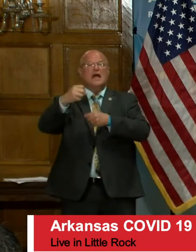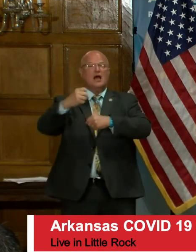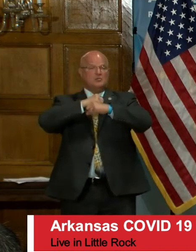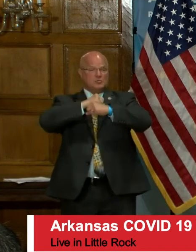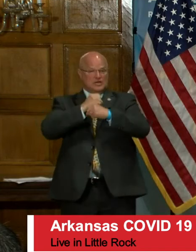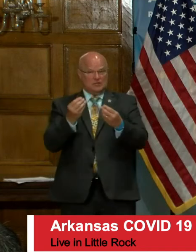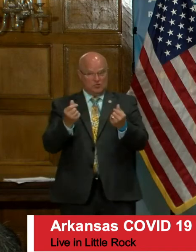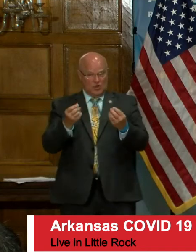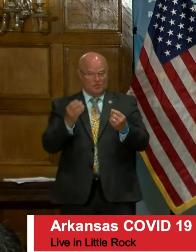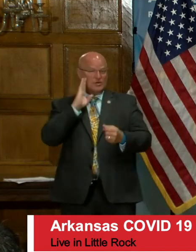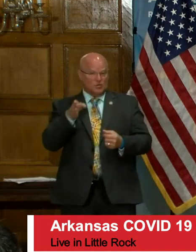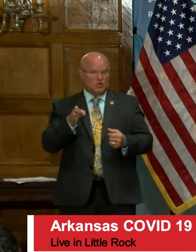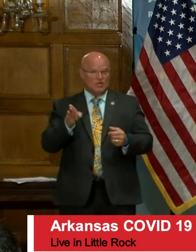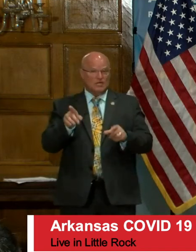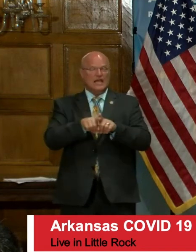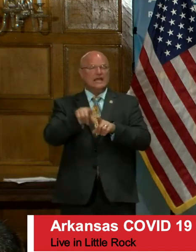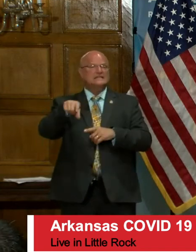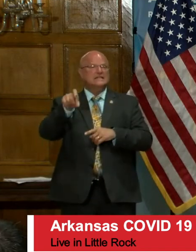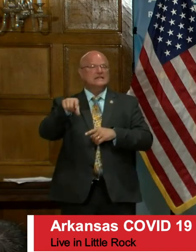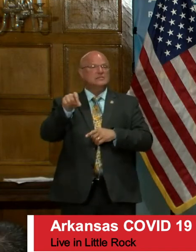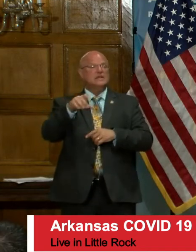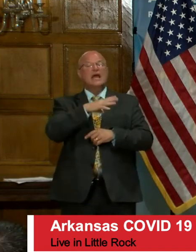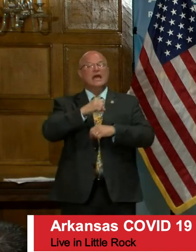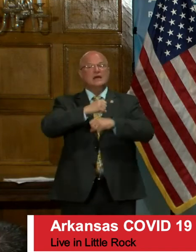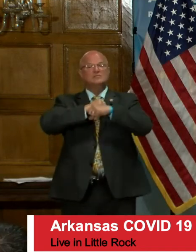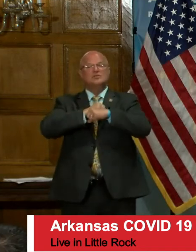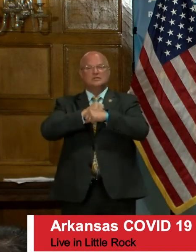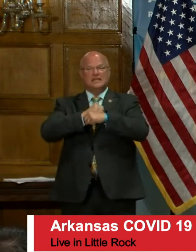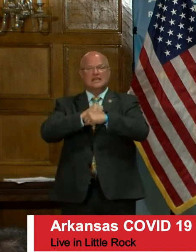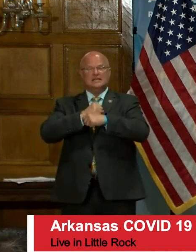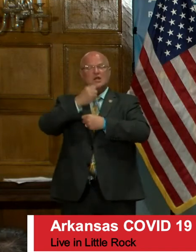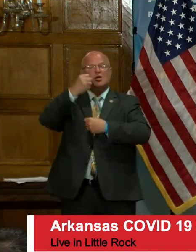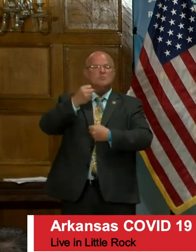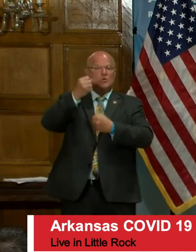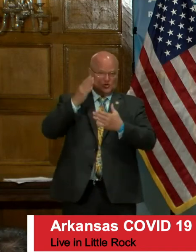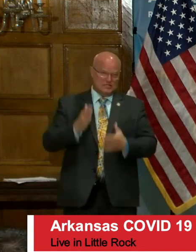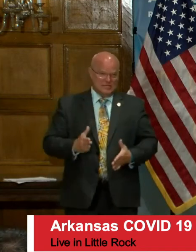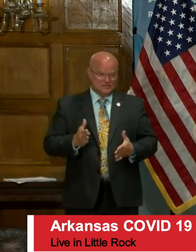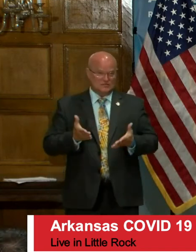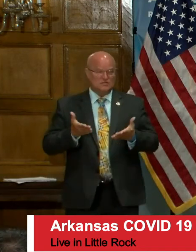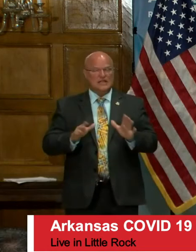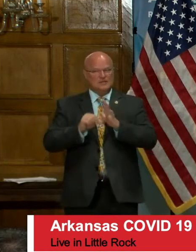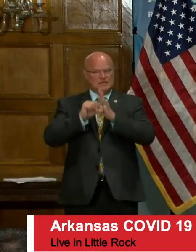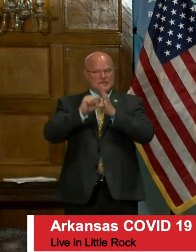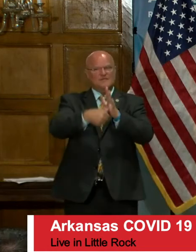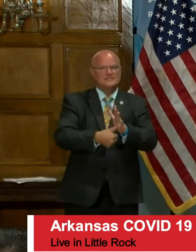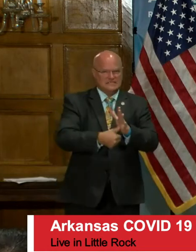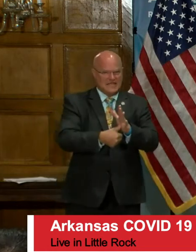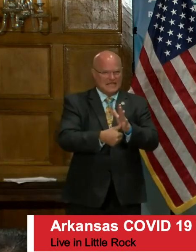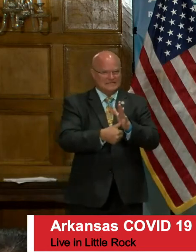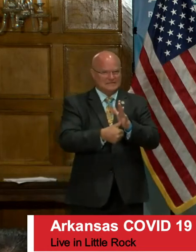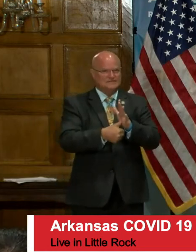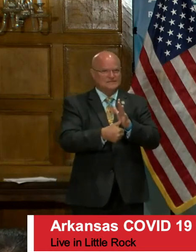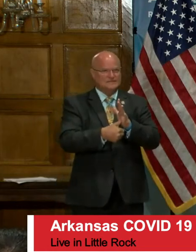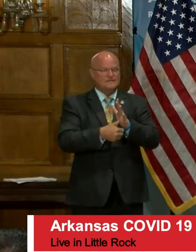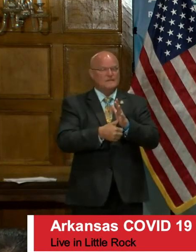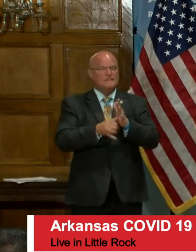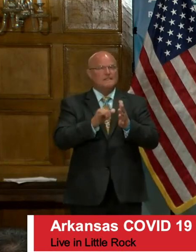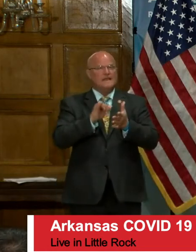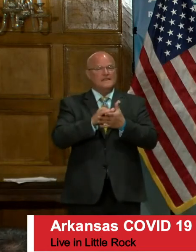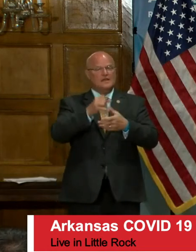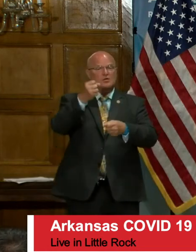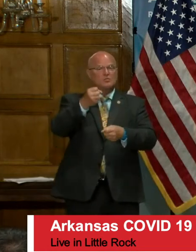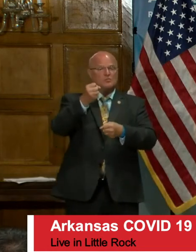protecting property as need be and protecting protesters. And let me emphasize